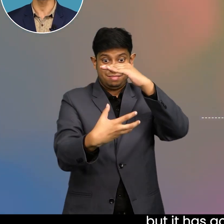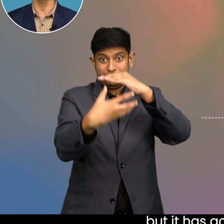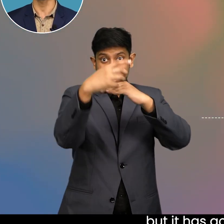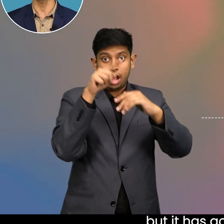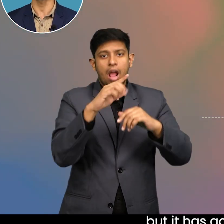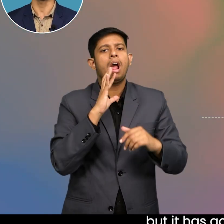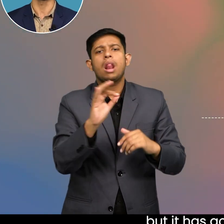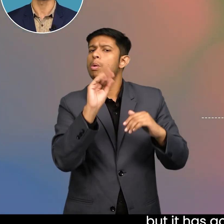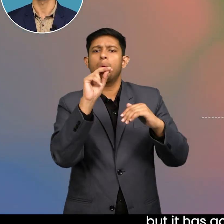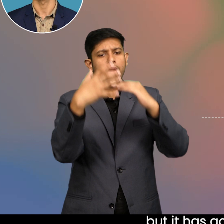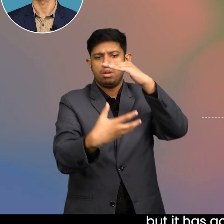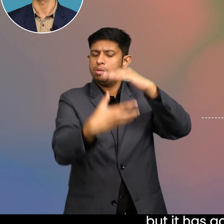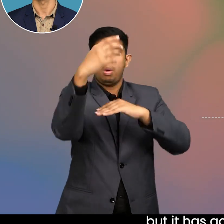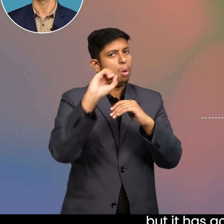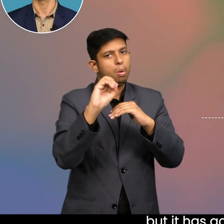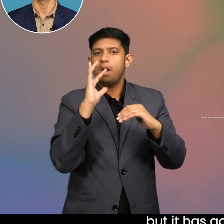actually not yet risen.